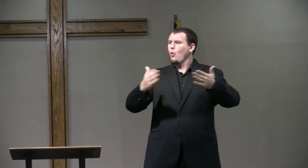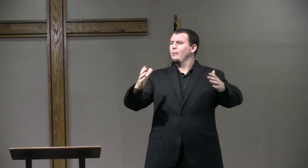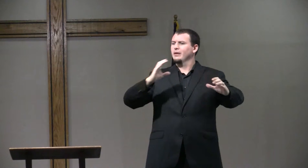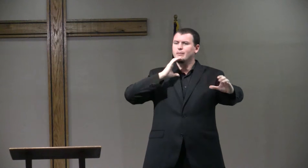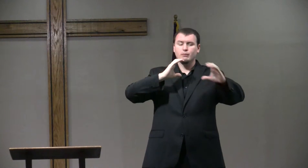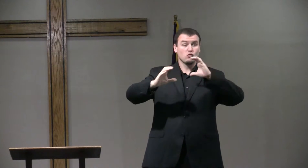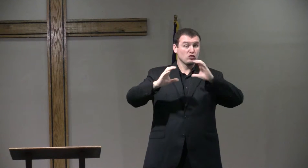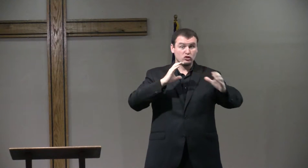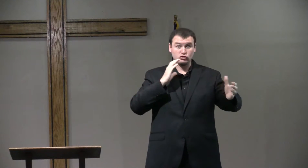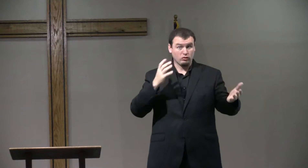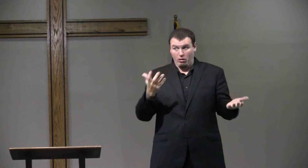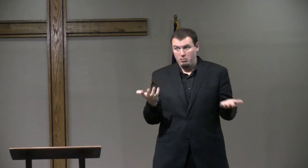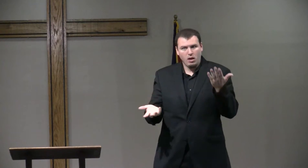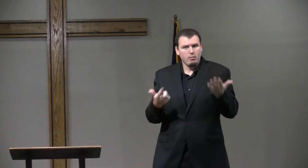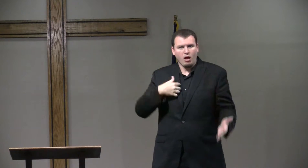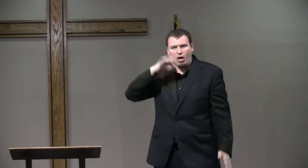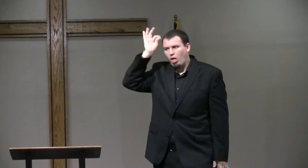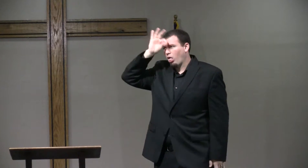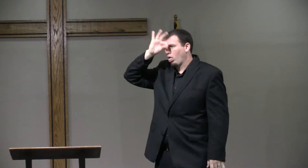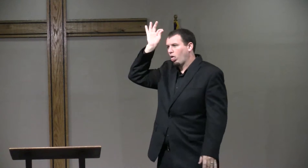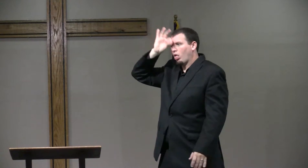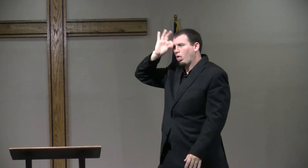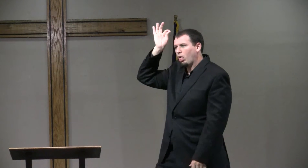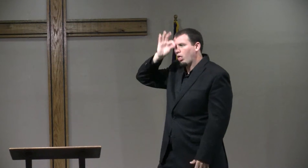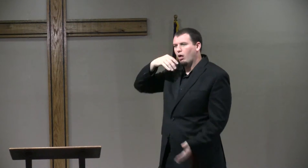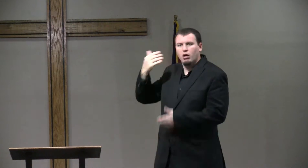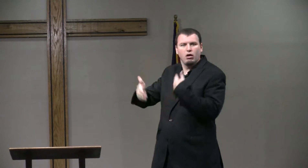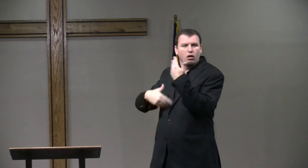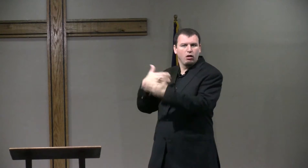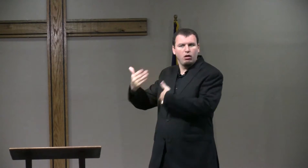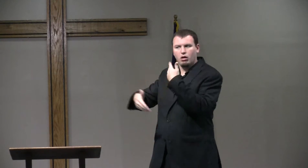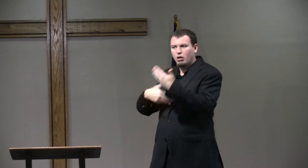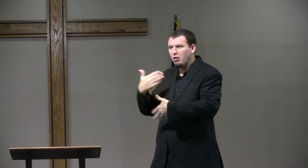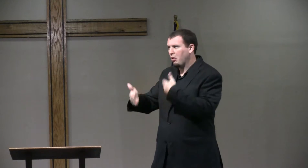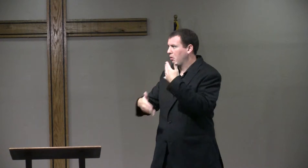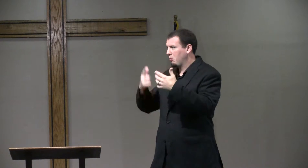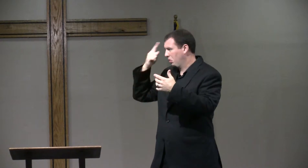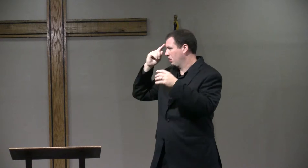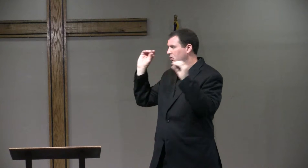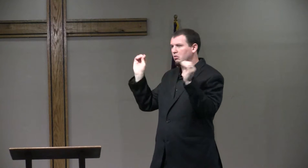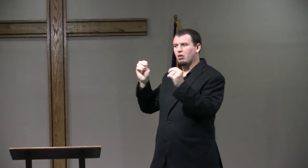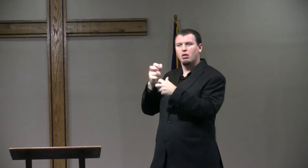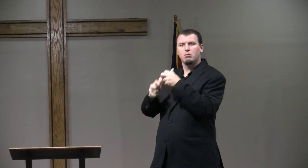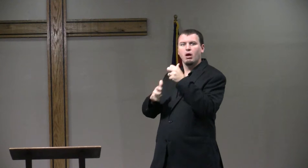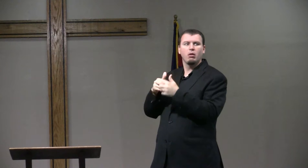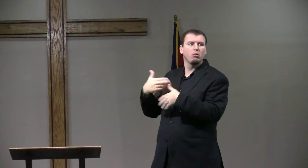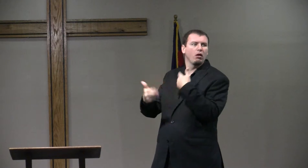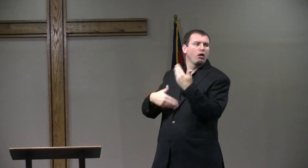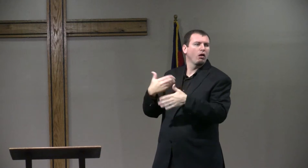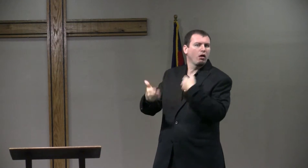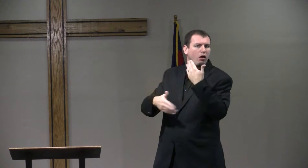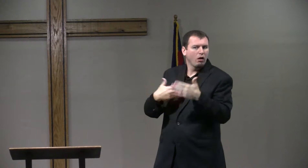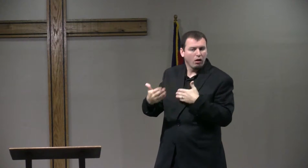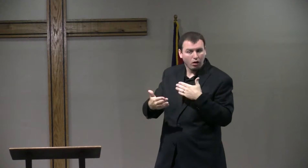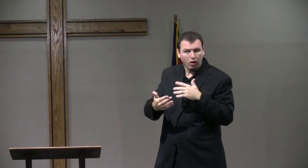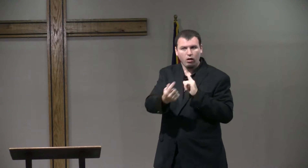Come talk to me. I like the open communication. Maybe I don't know that there's a problem and I'm just going my way and I didn't know there was a